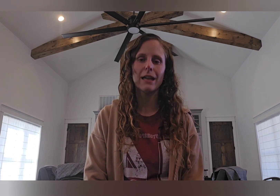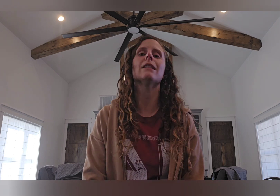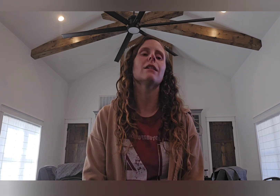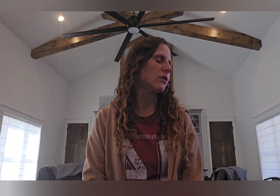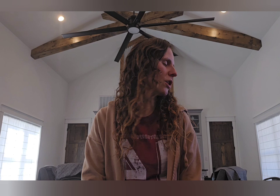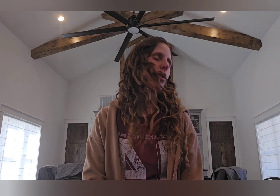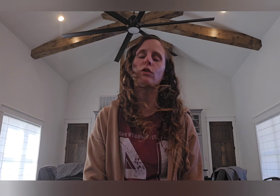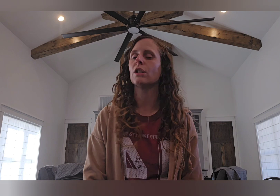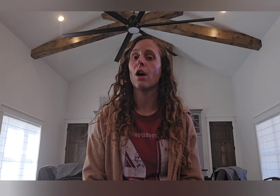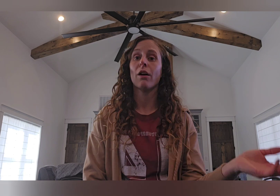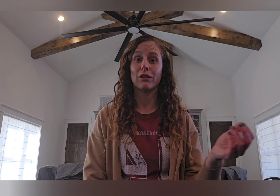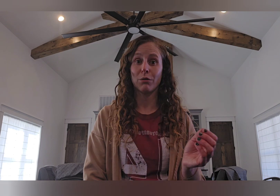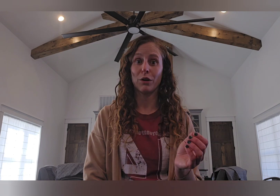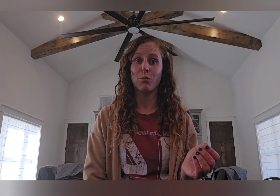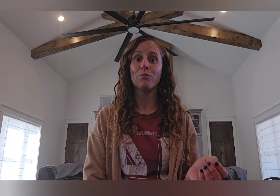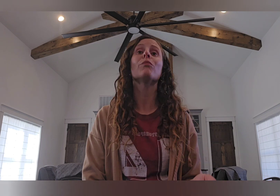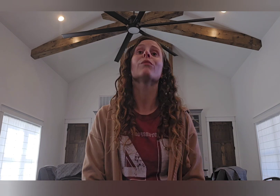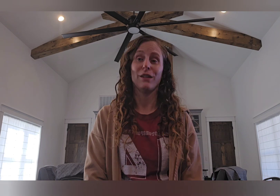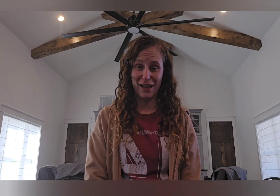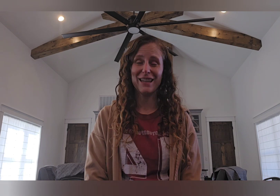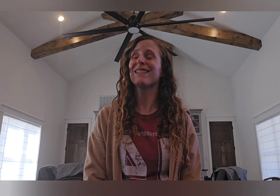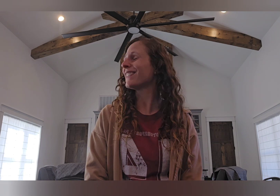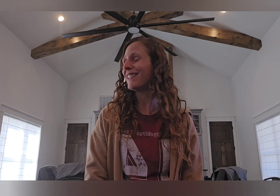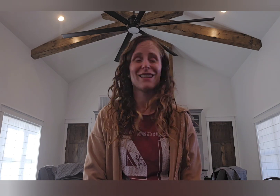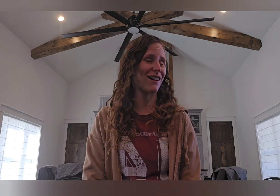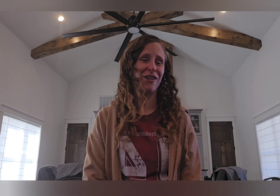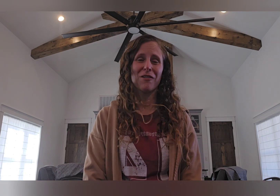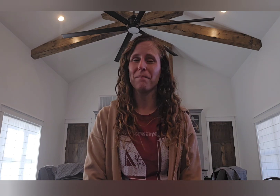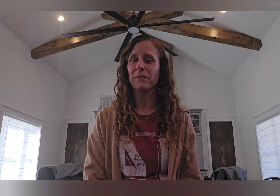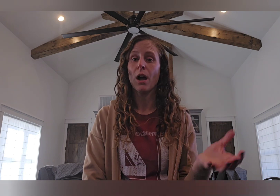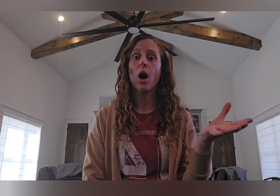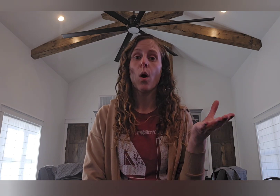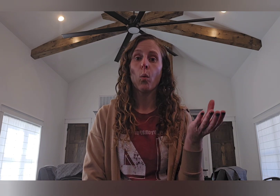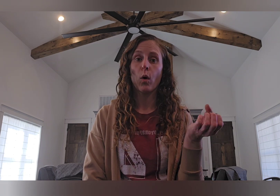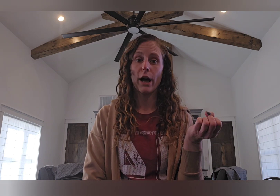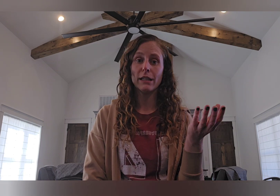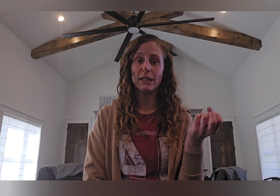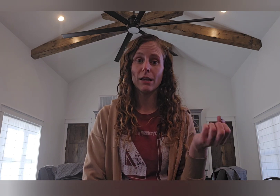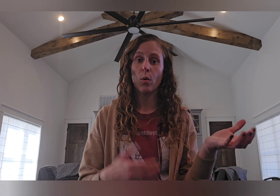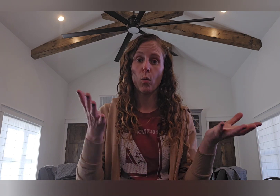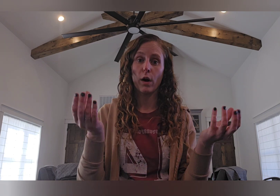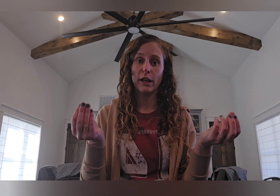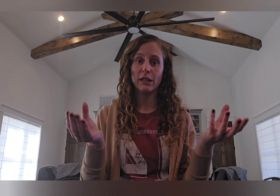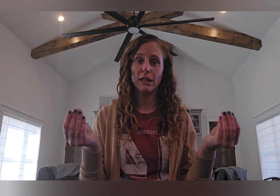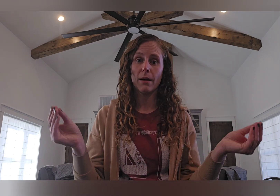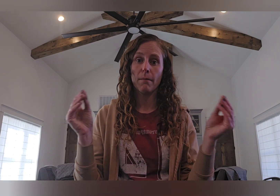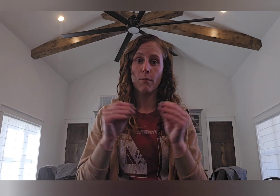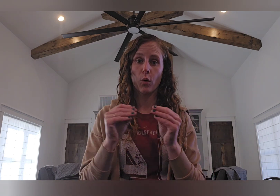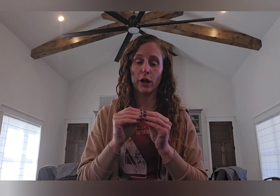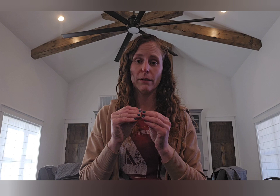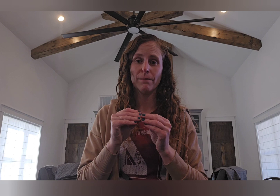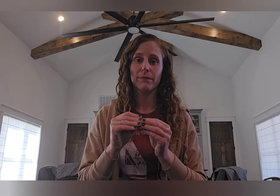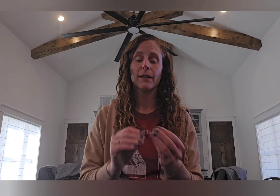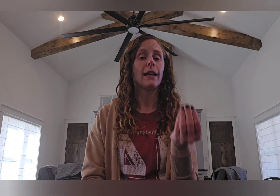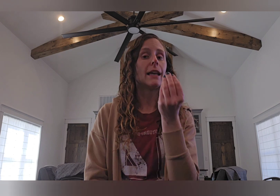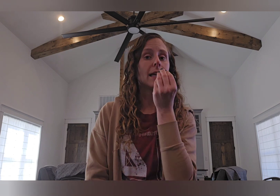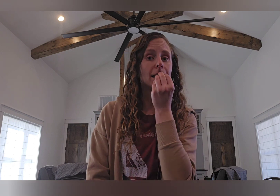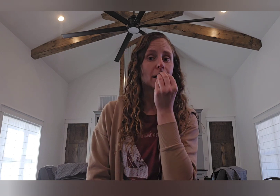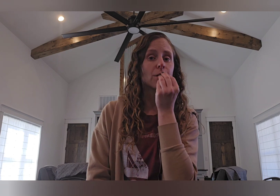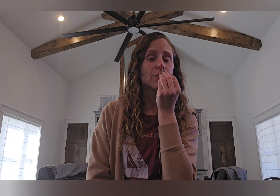yes, no's, let's review. Yes, no, want, more, eat or